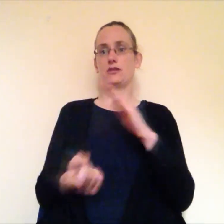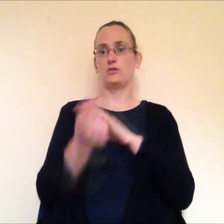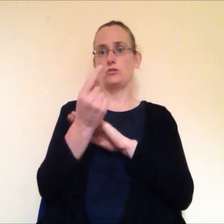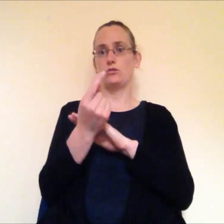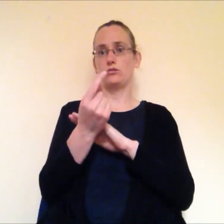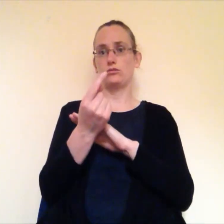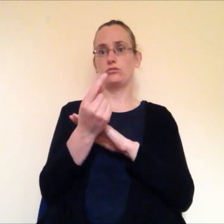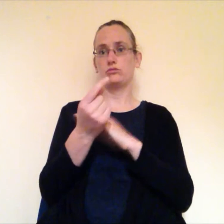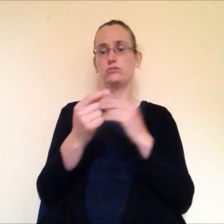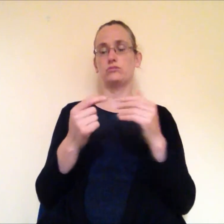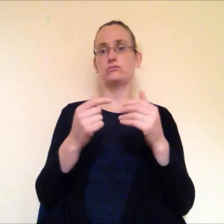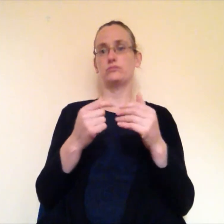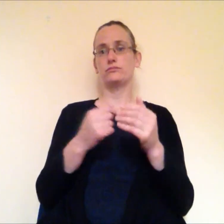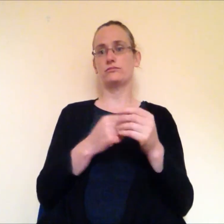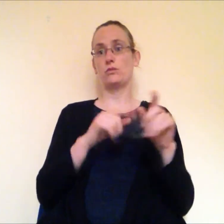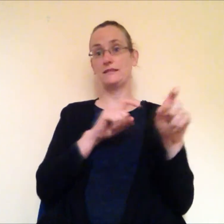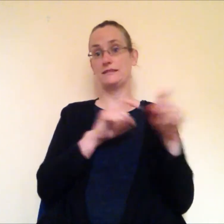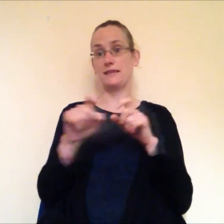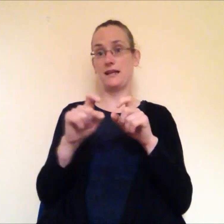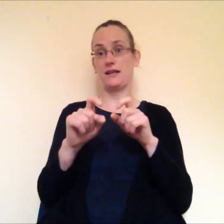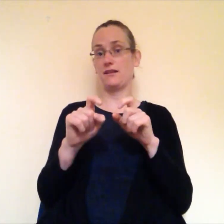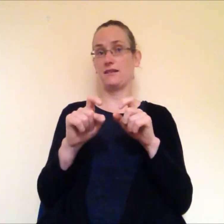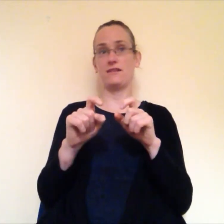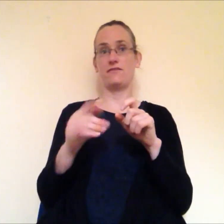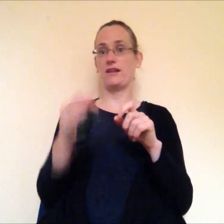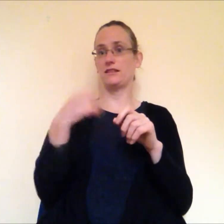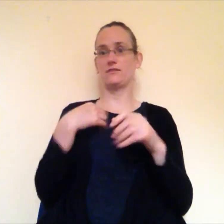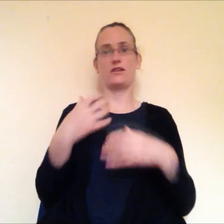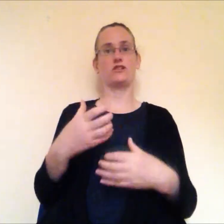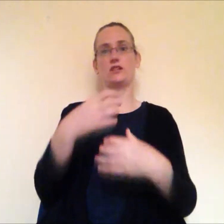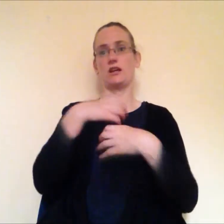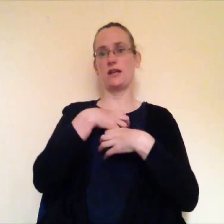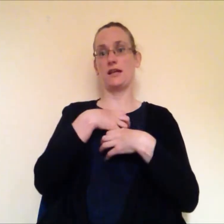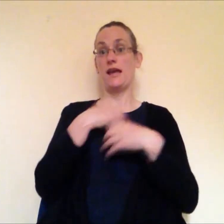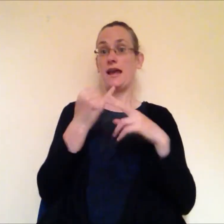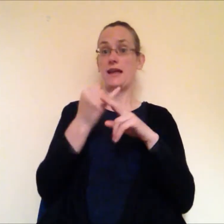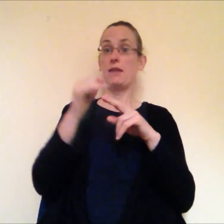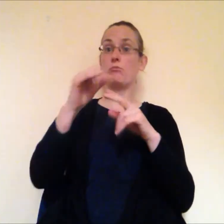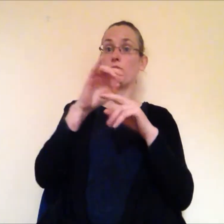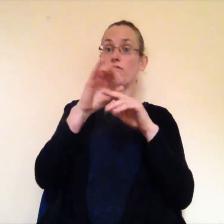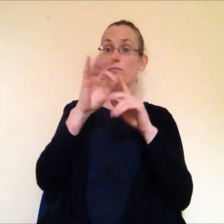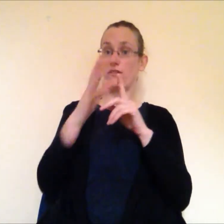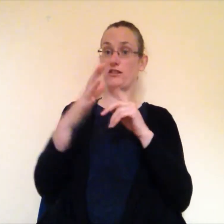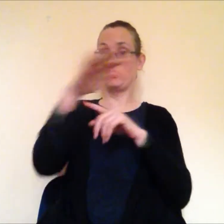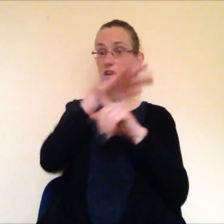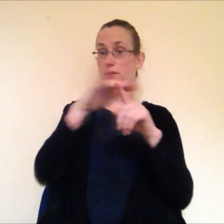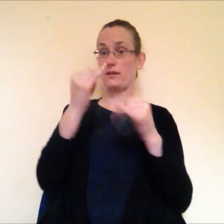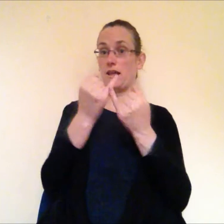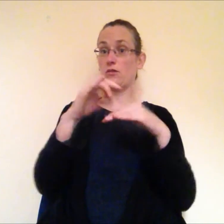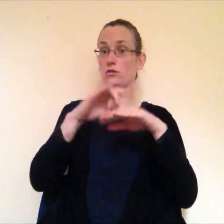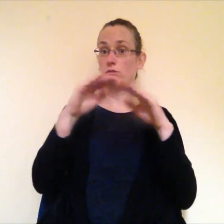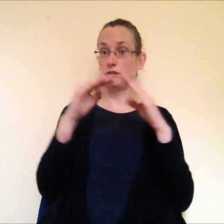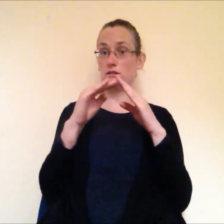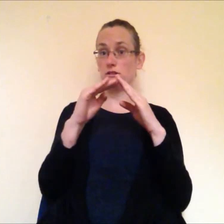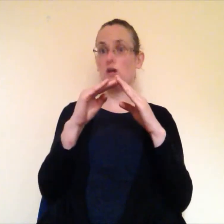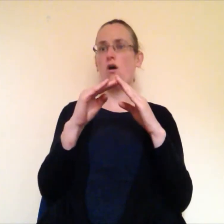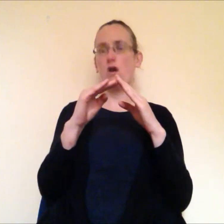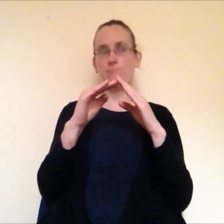huge because we still find it shocking that within such a professional environment like hospitals, there's a real lack of deaf